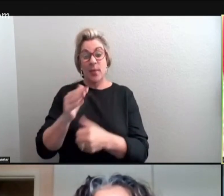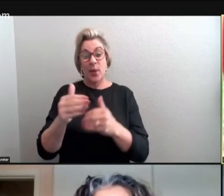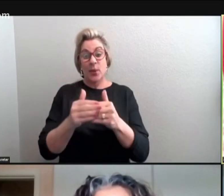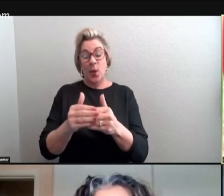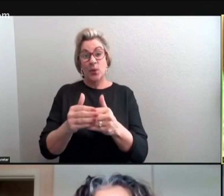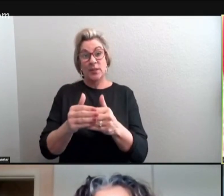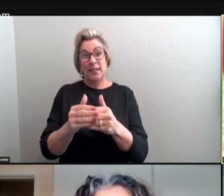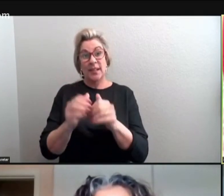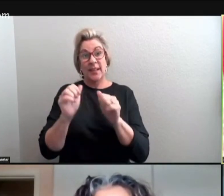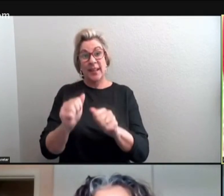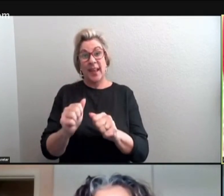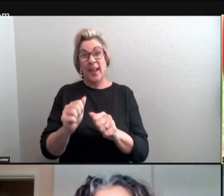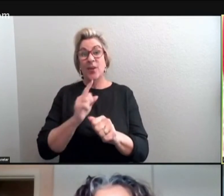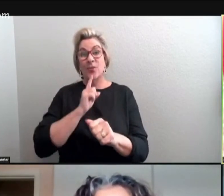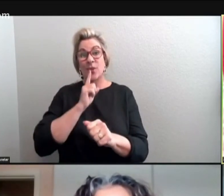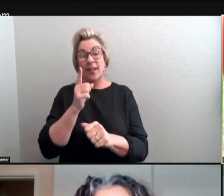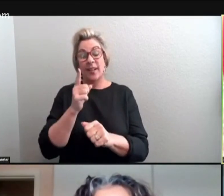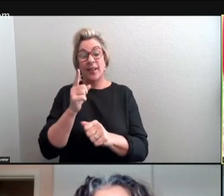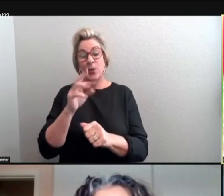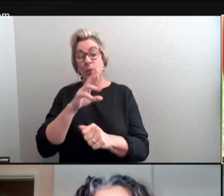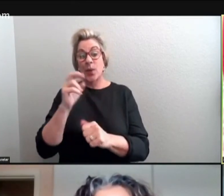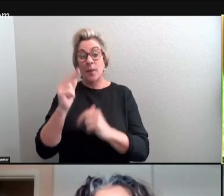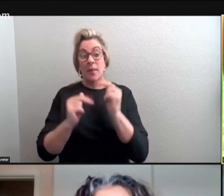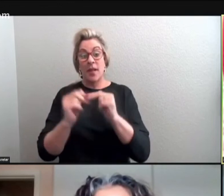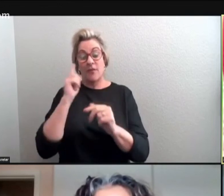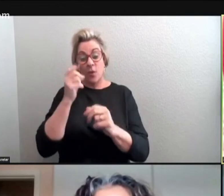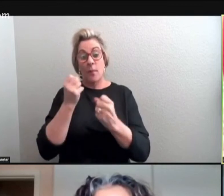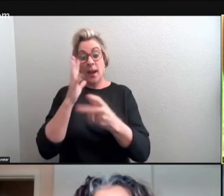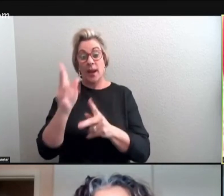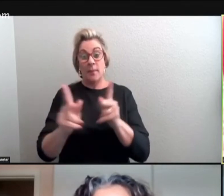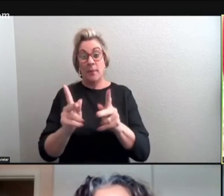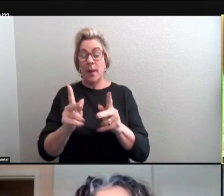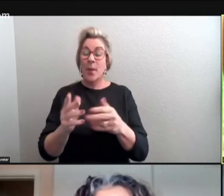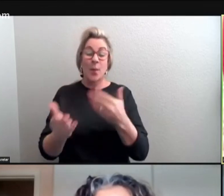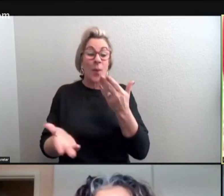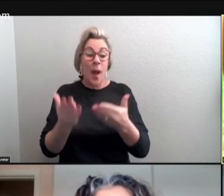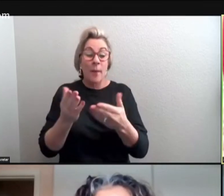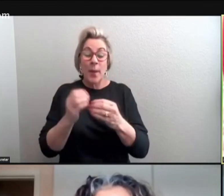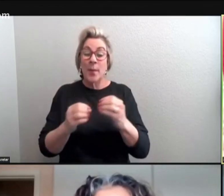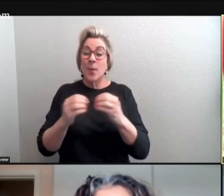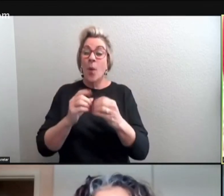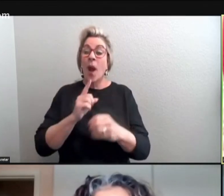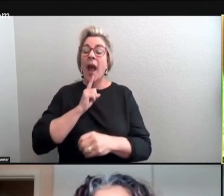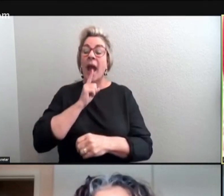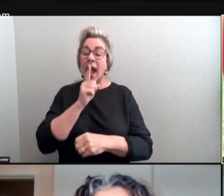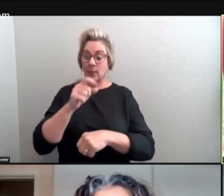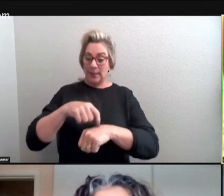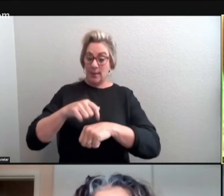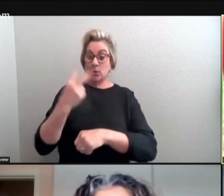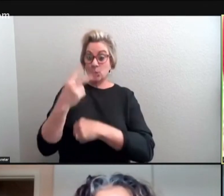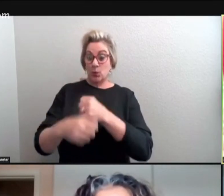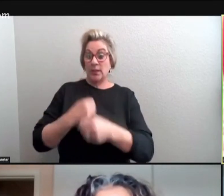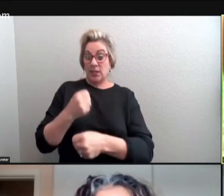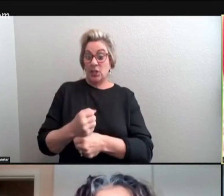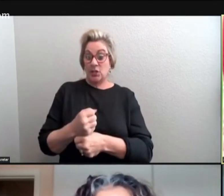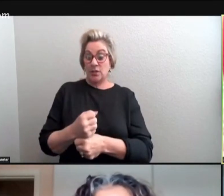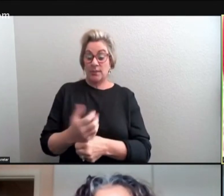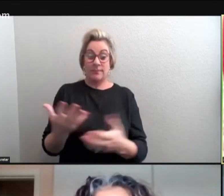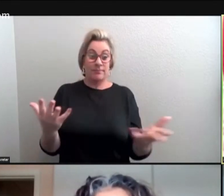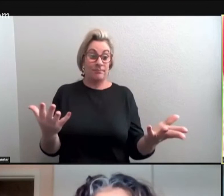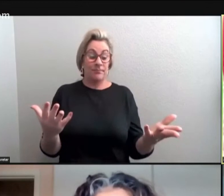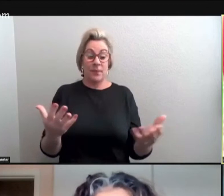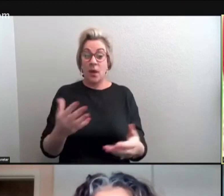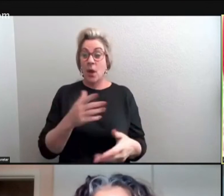you could possibly realistically look at rebuilding, for many closer to 2 years. In the meantime, you have families whose kids go to the